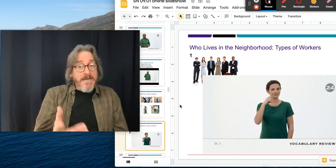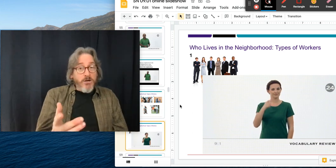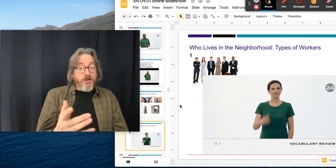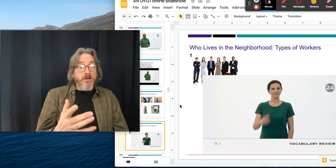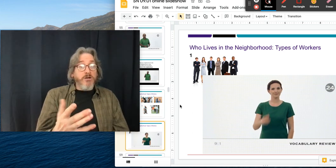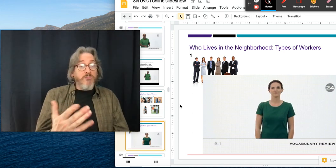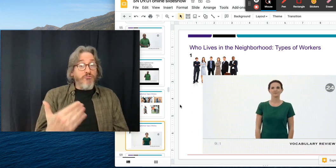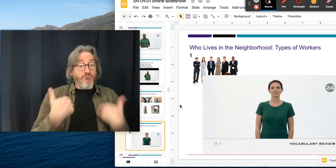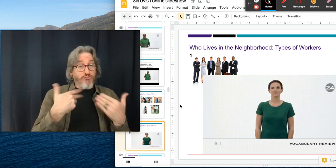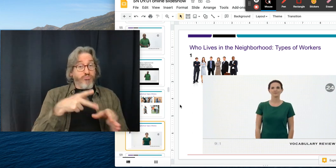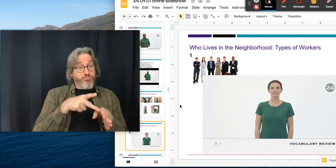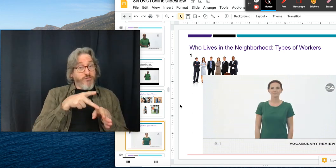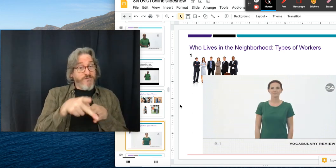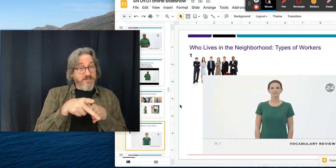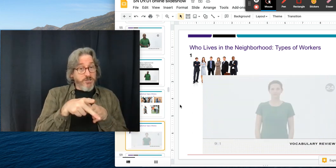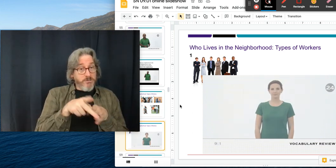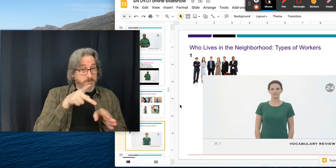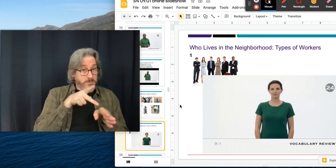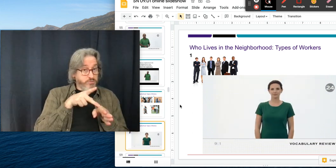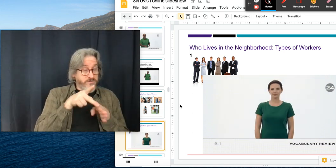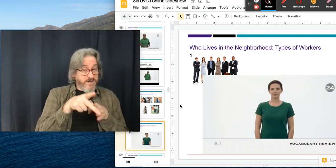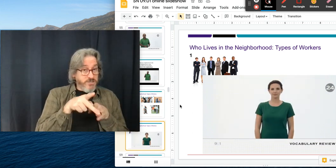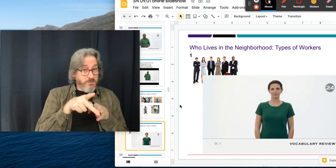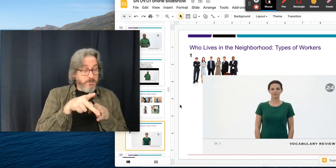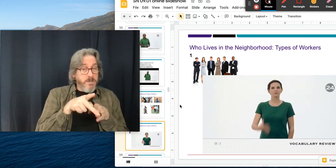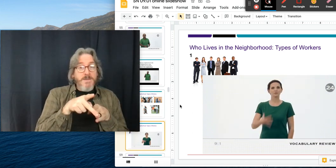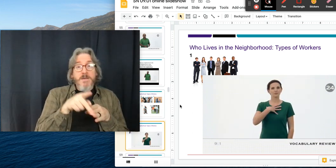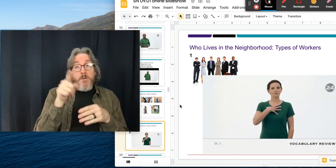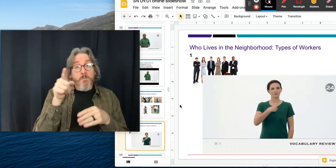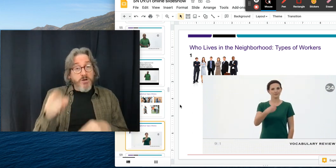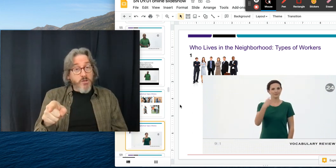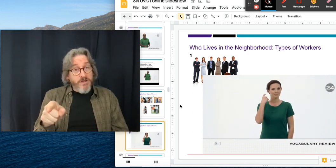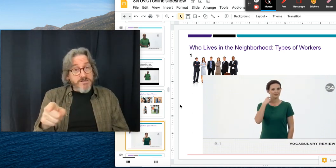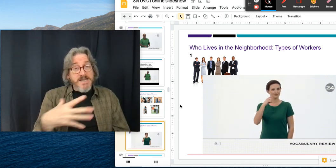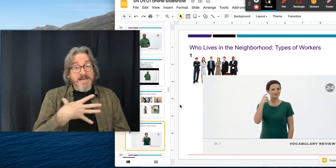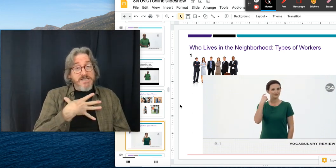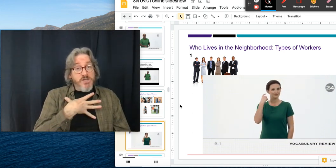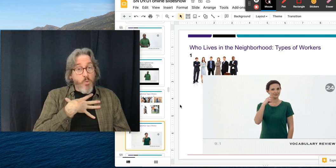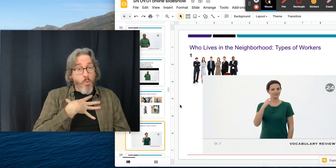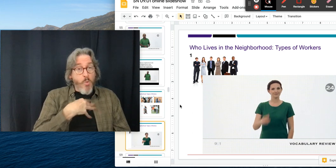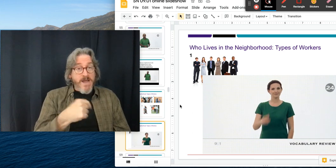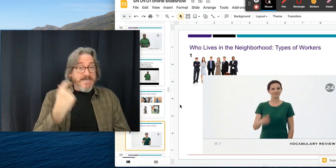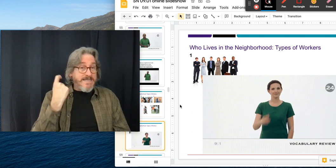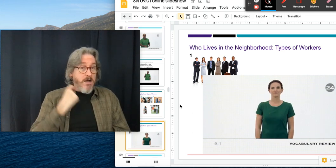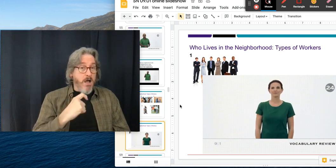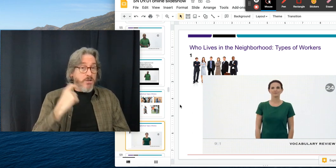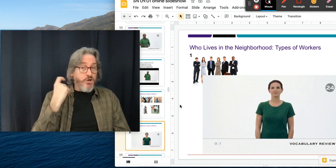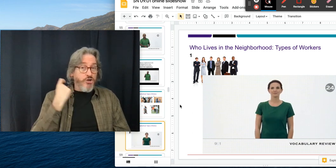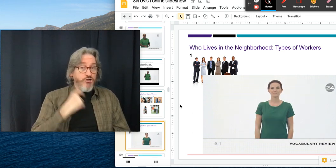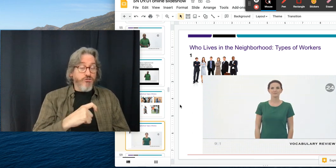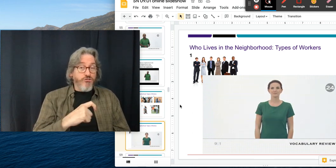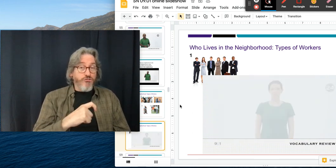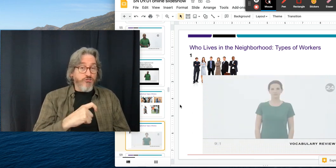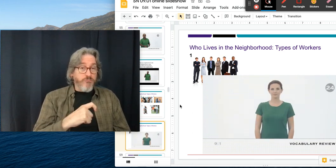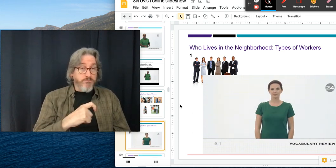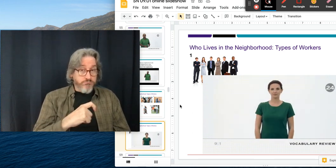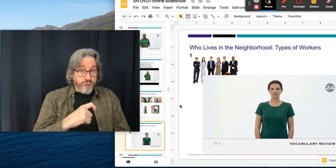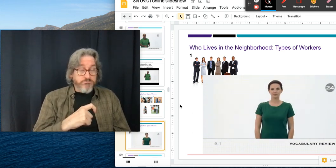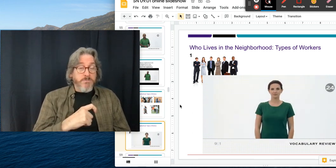Now here, professional, what they're signing is white collar,